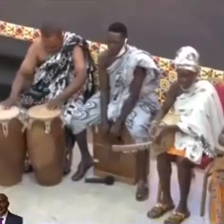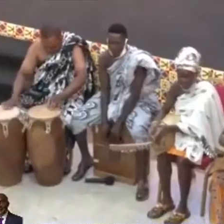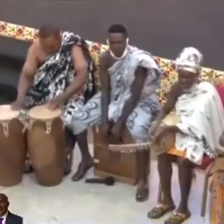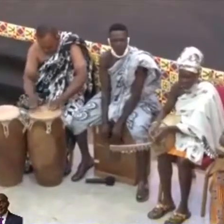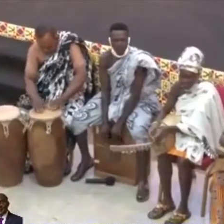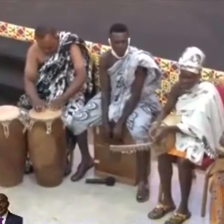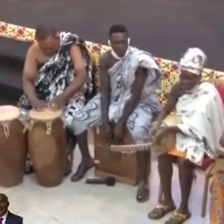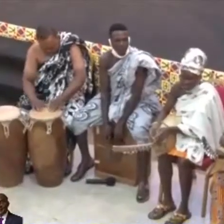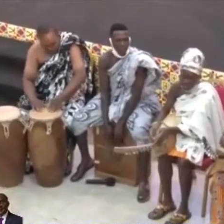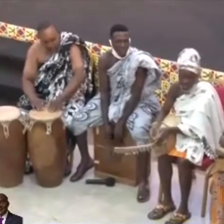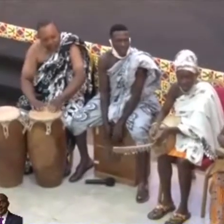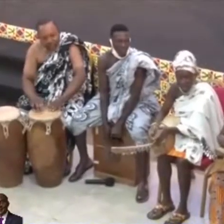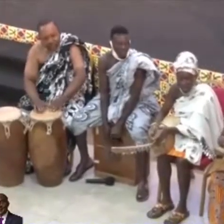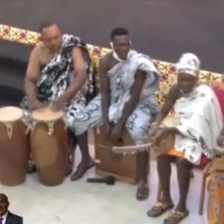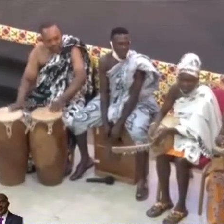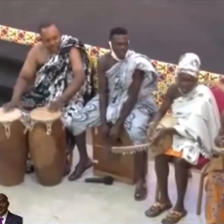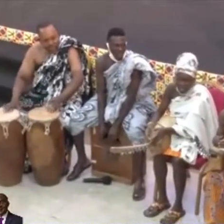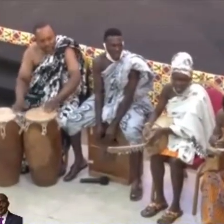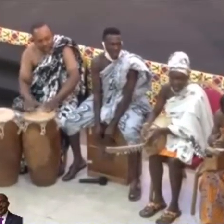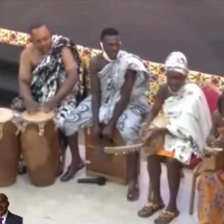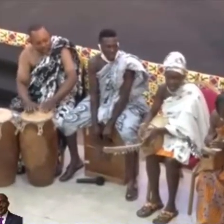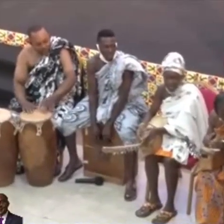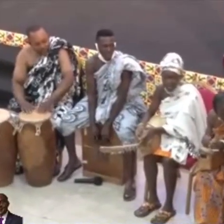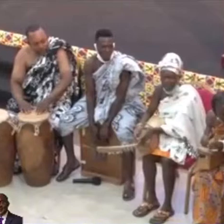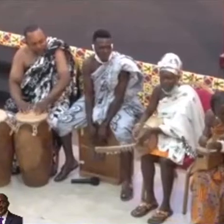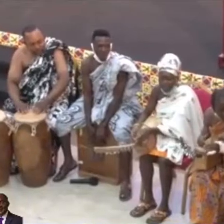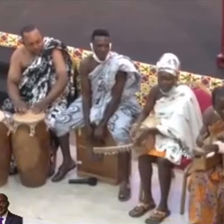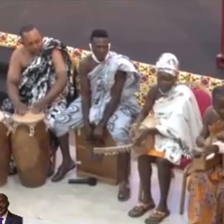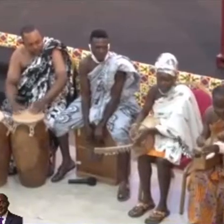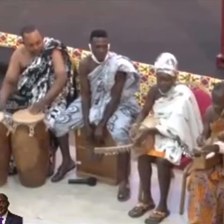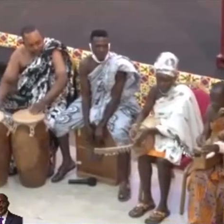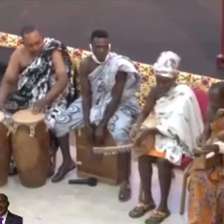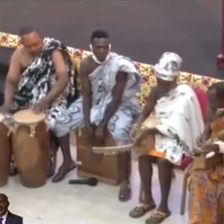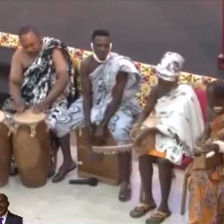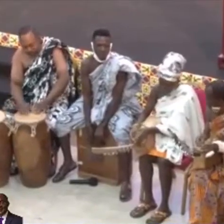and some other many years.